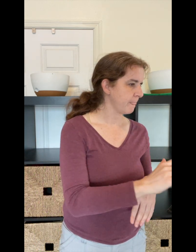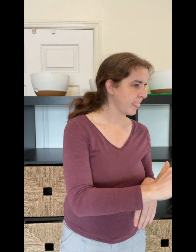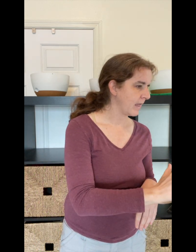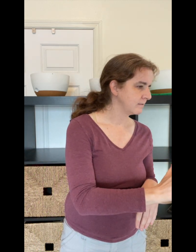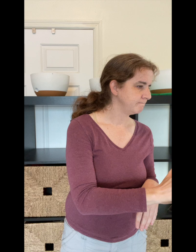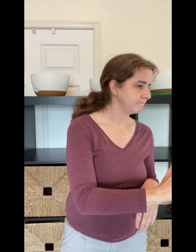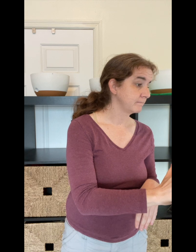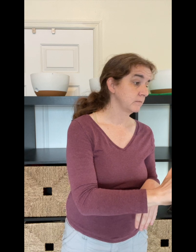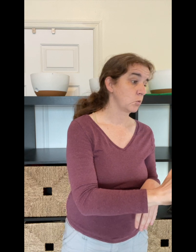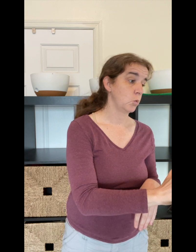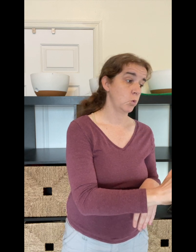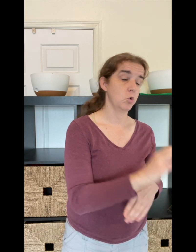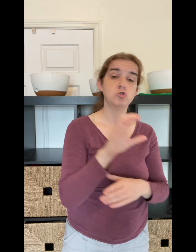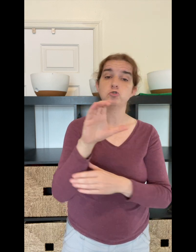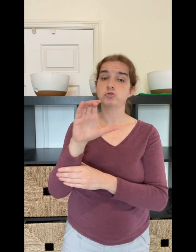All right, next word.